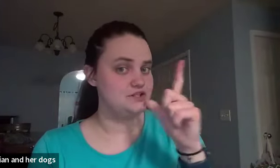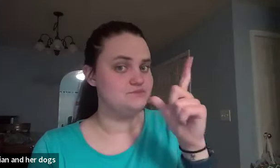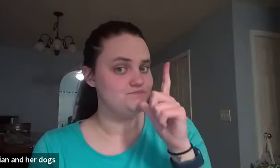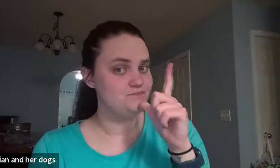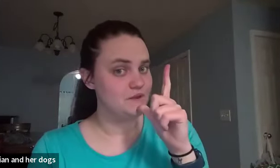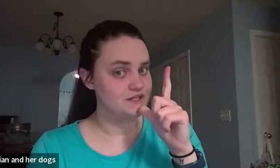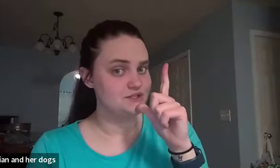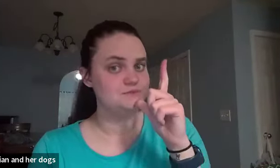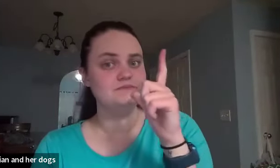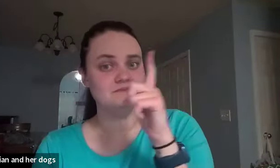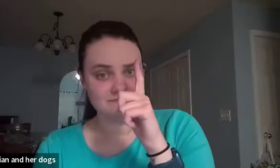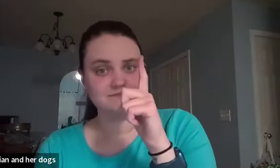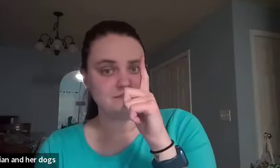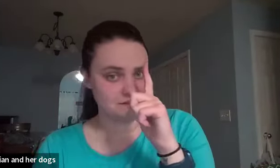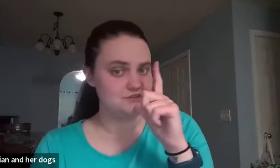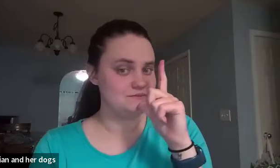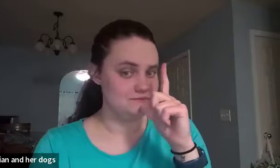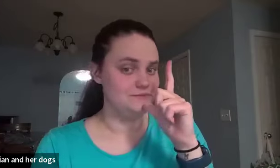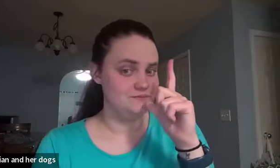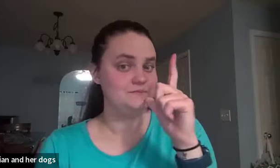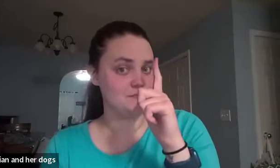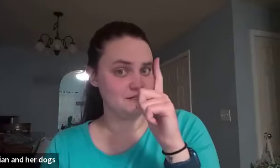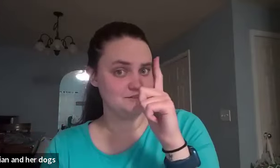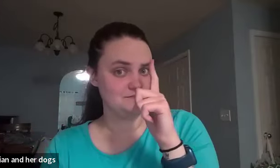lunch, lunch, lunch, lunch.